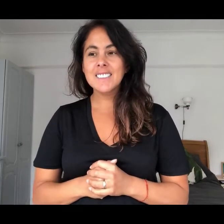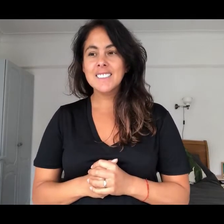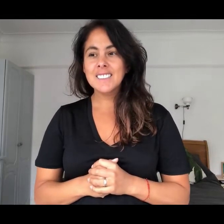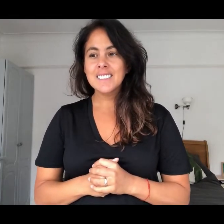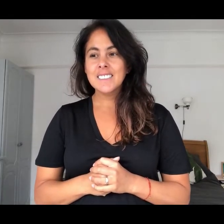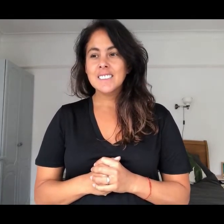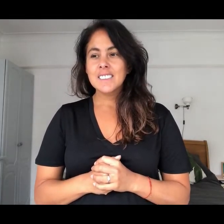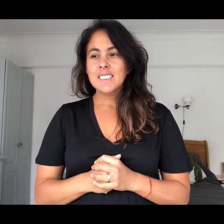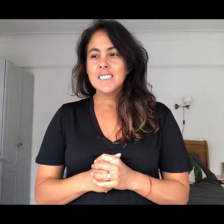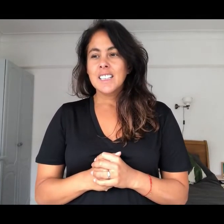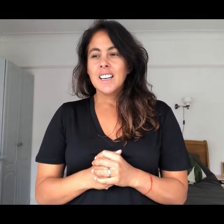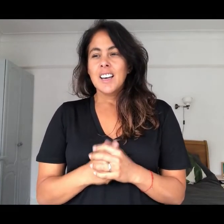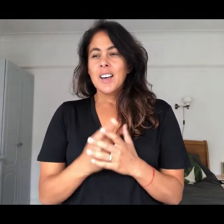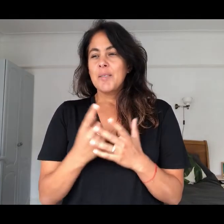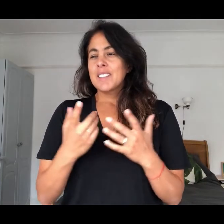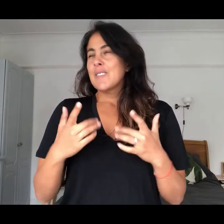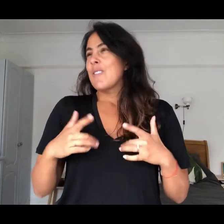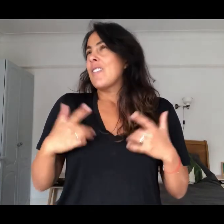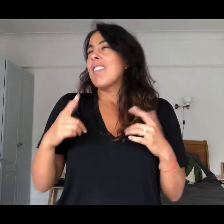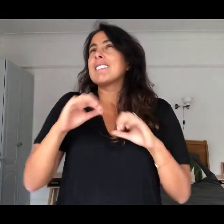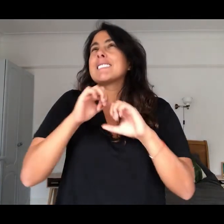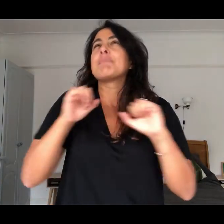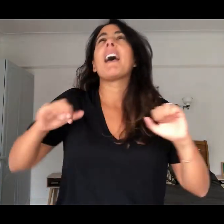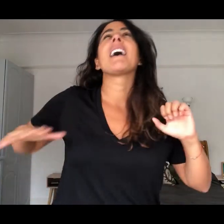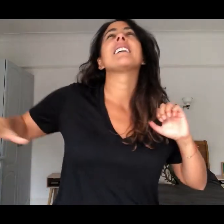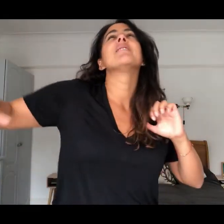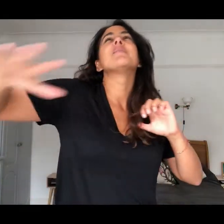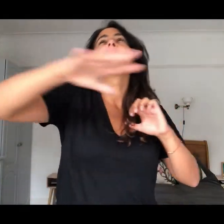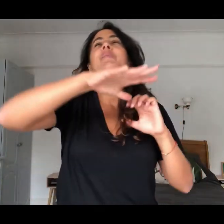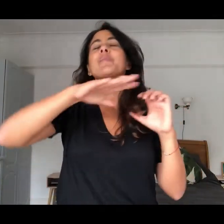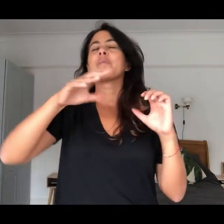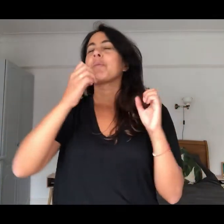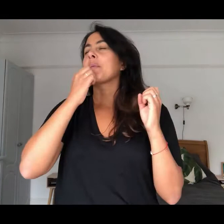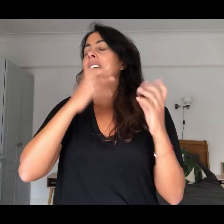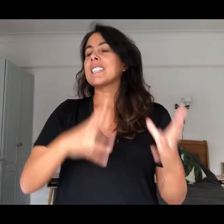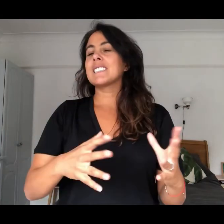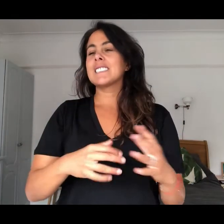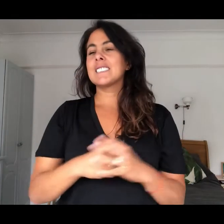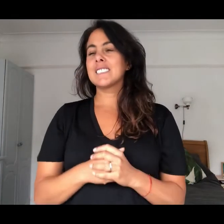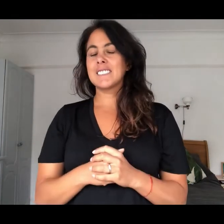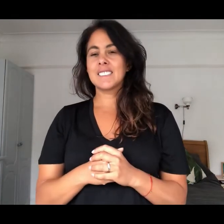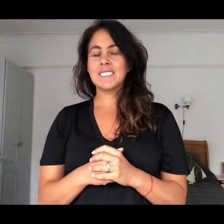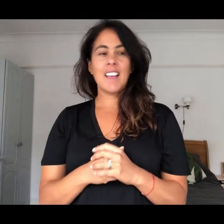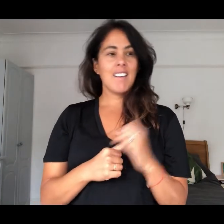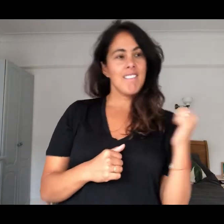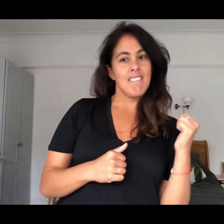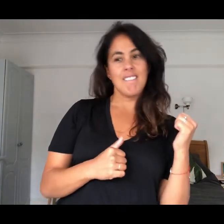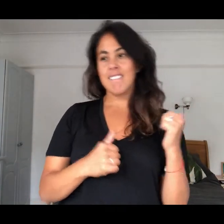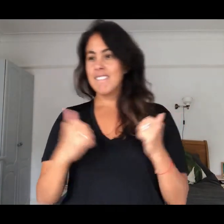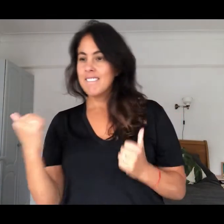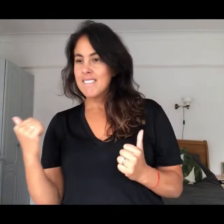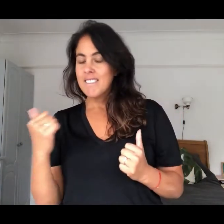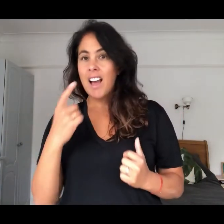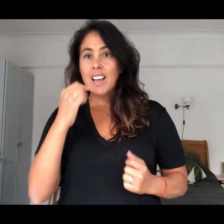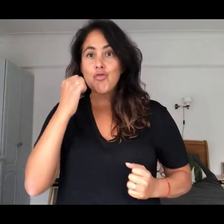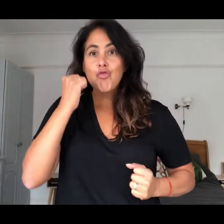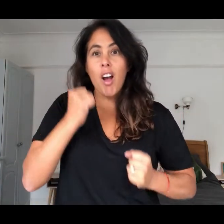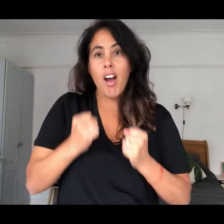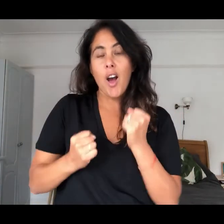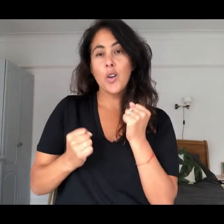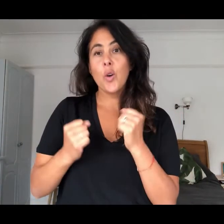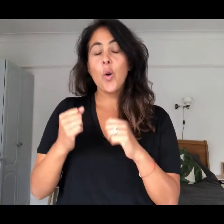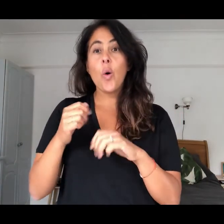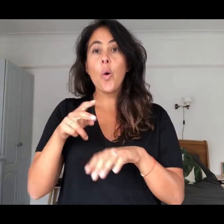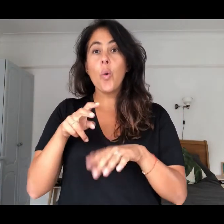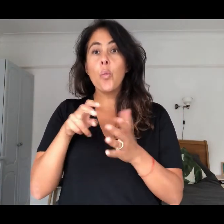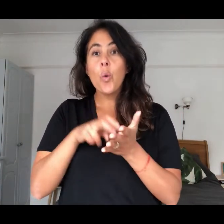surprise, but to be able to fill space is amazing. I can jump over, go side to side,